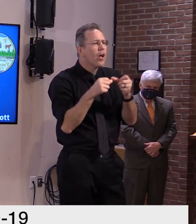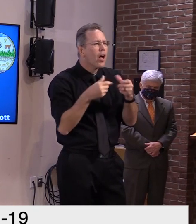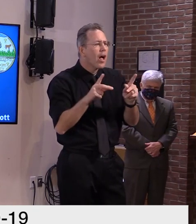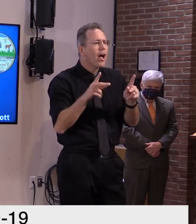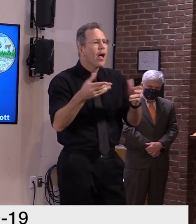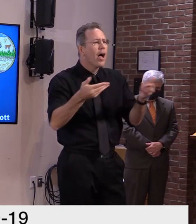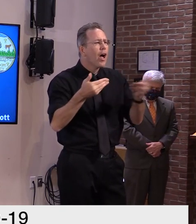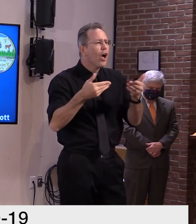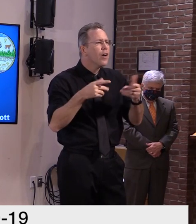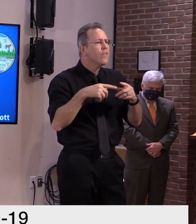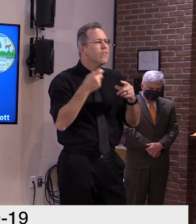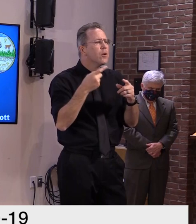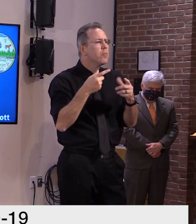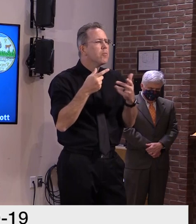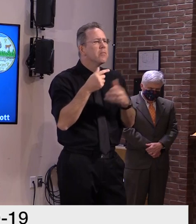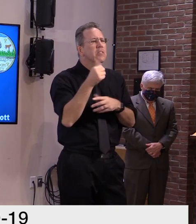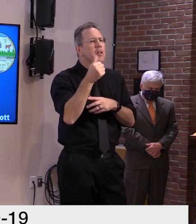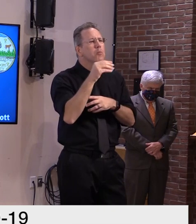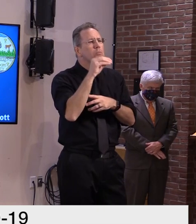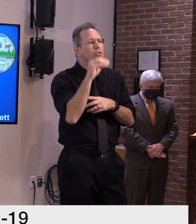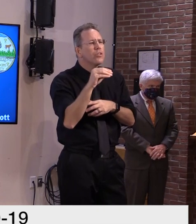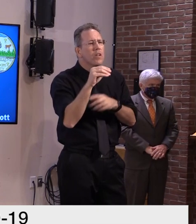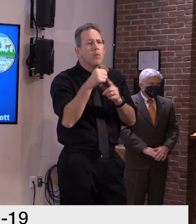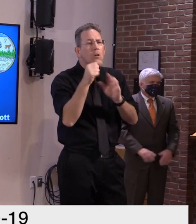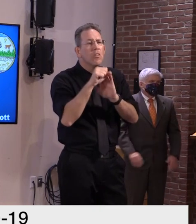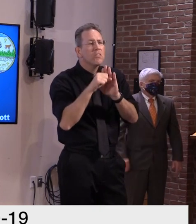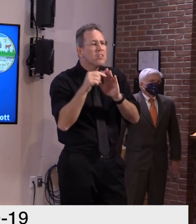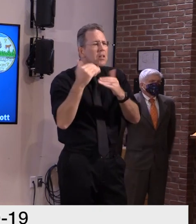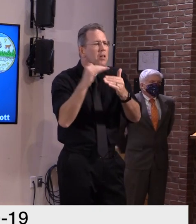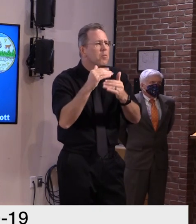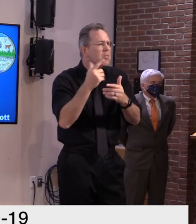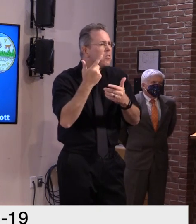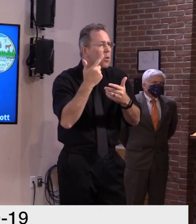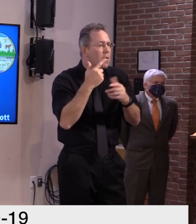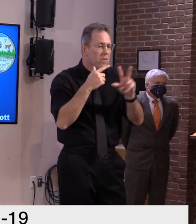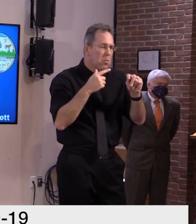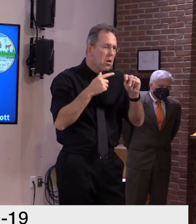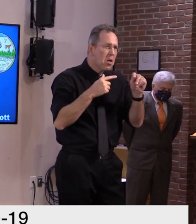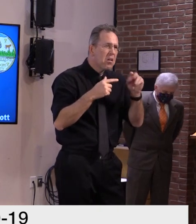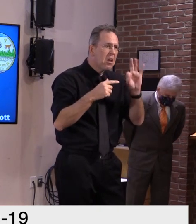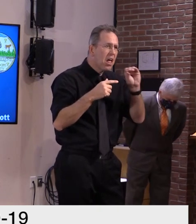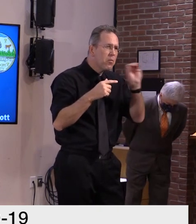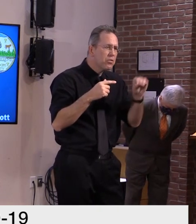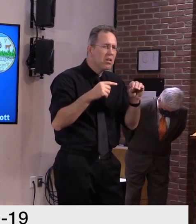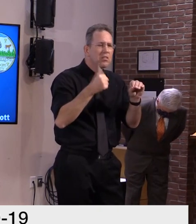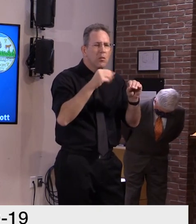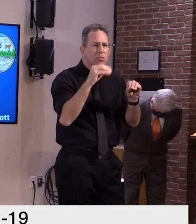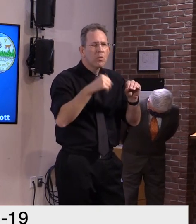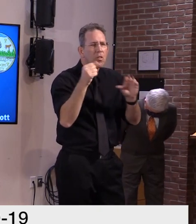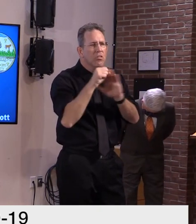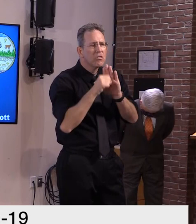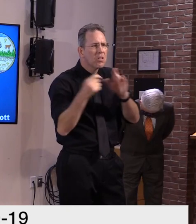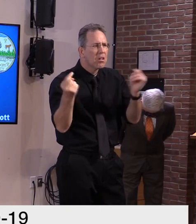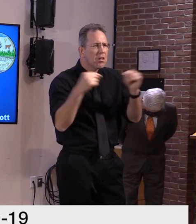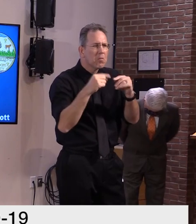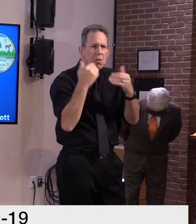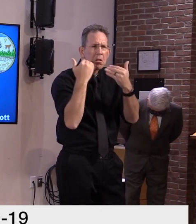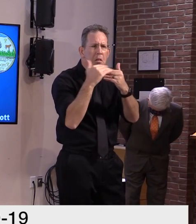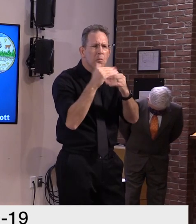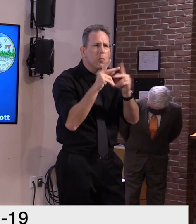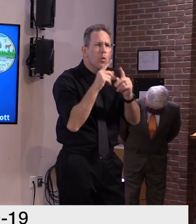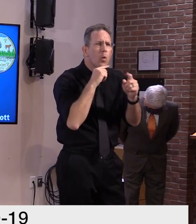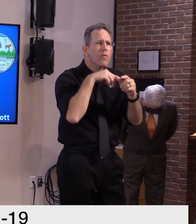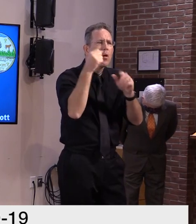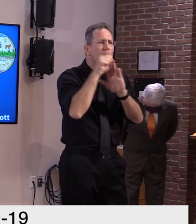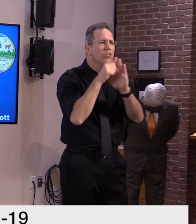guidance to the ski resorts, or are they realizing that they've got to operate and need people there? They're going to make a